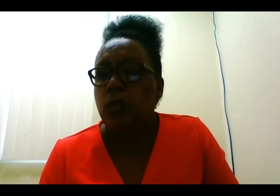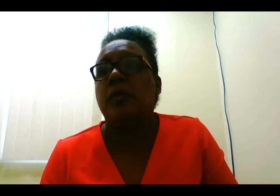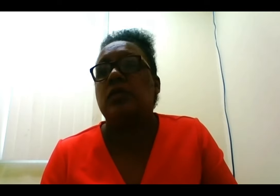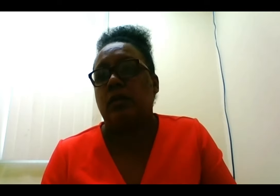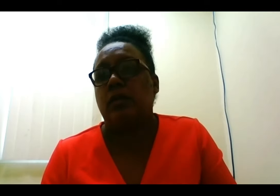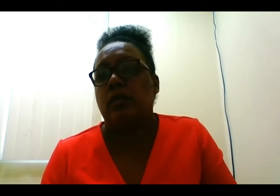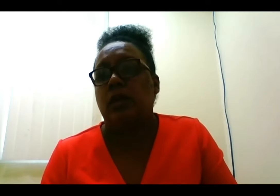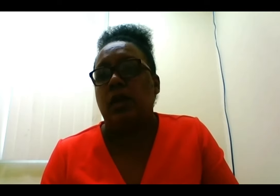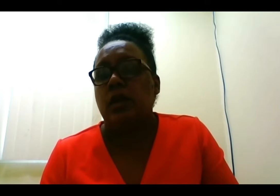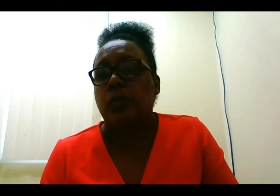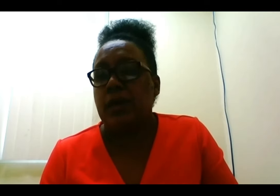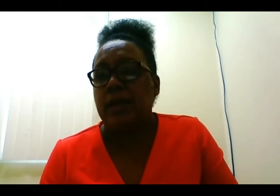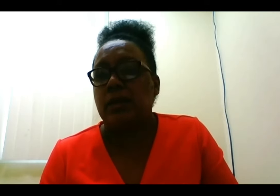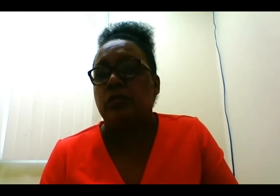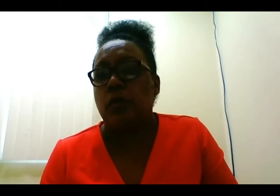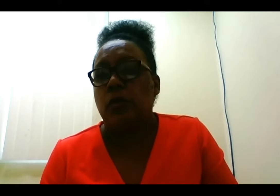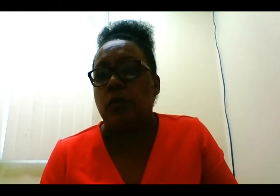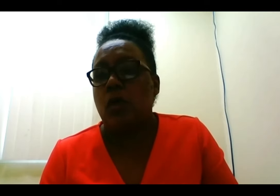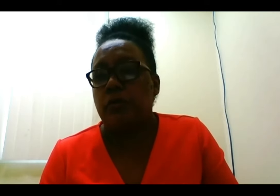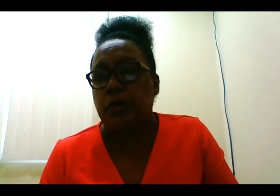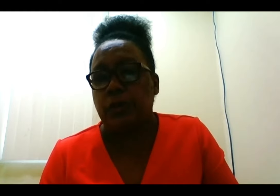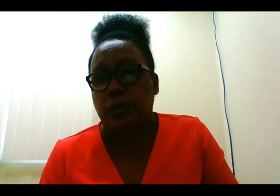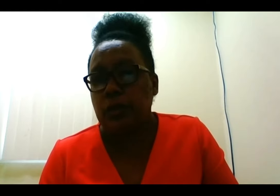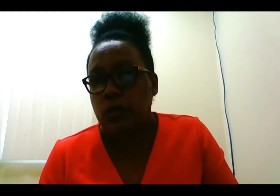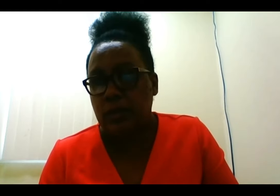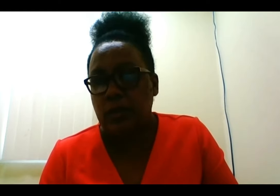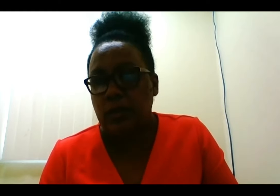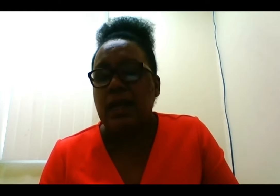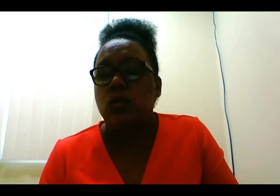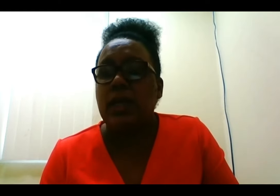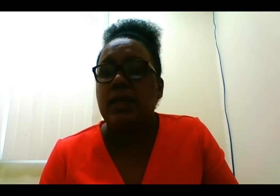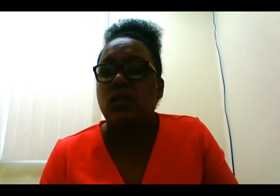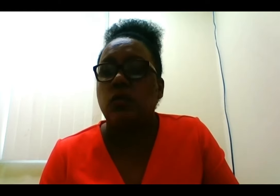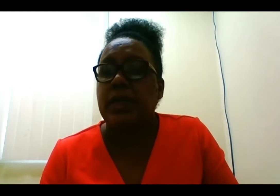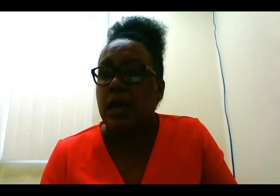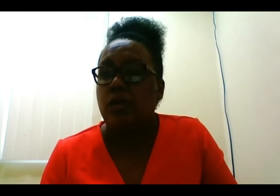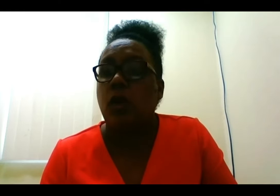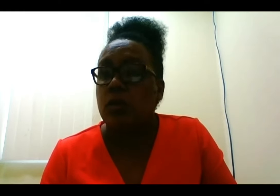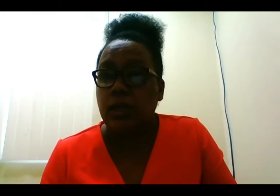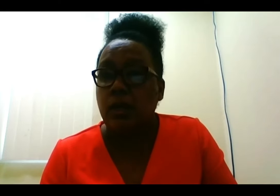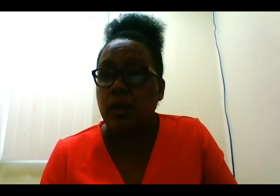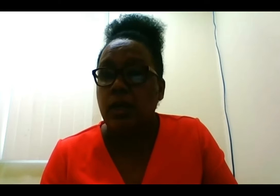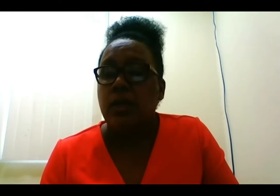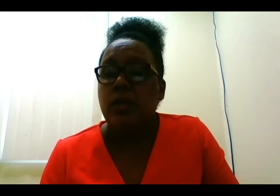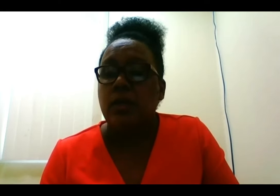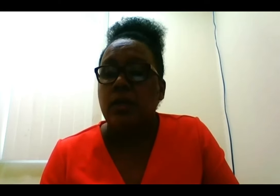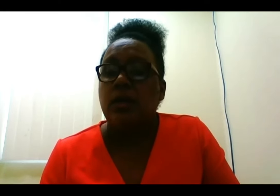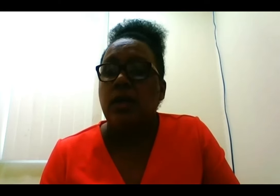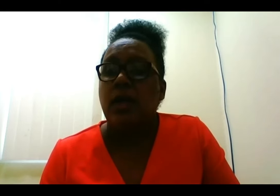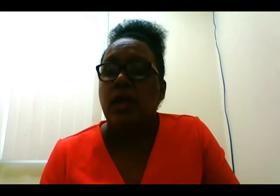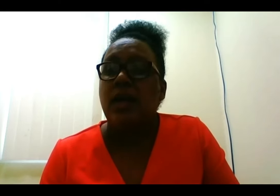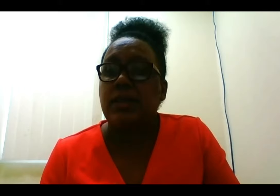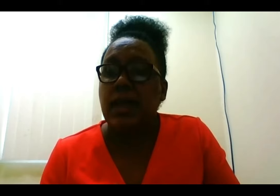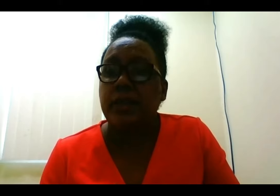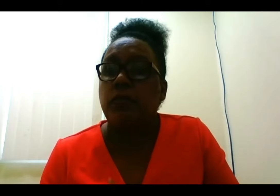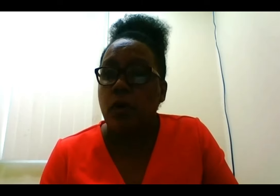well is provided for our vulnerable students, as well as we have a counselor assigned